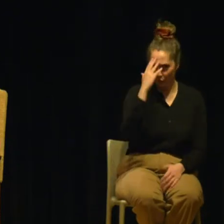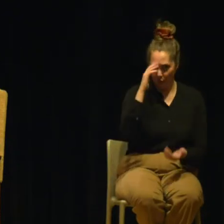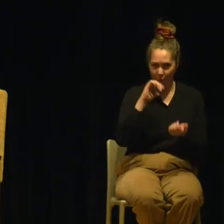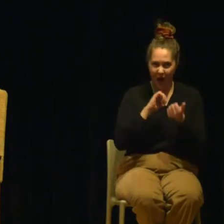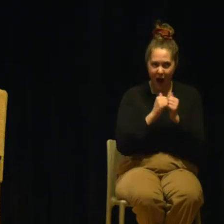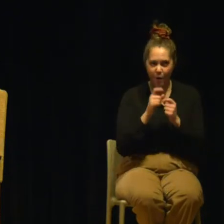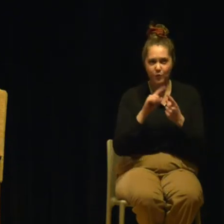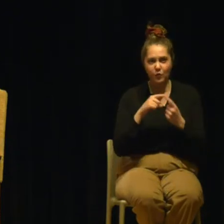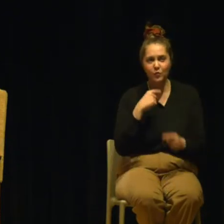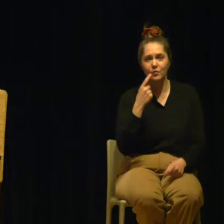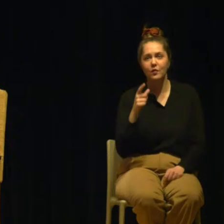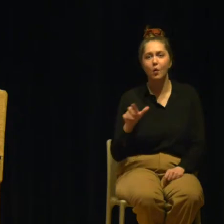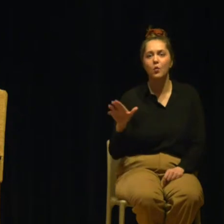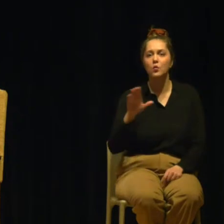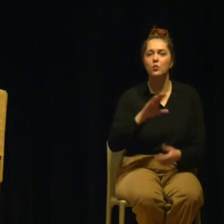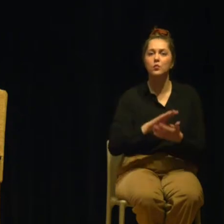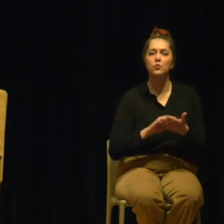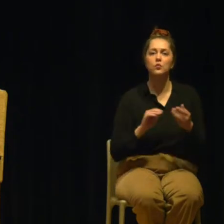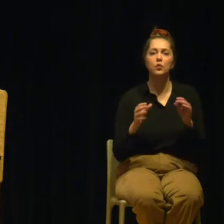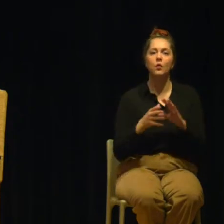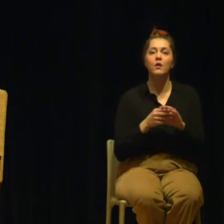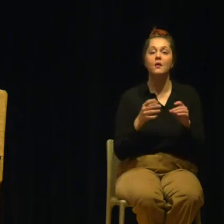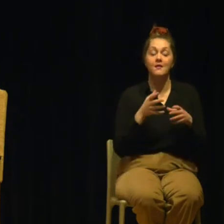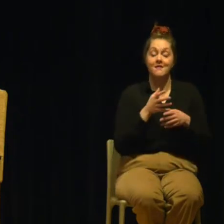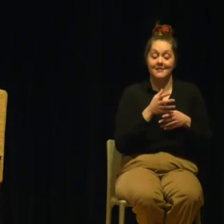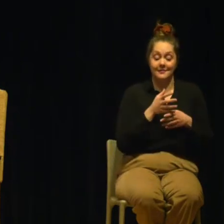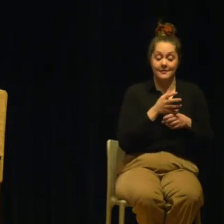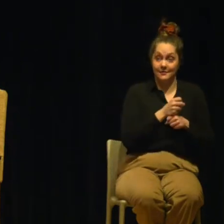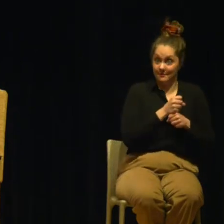to tell your story succinctly,